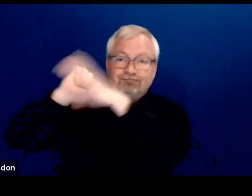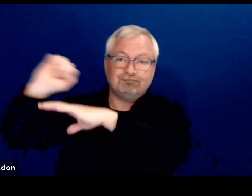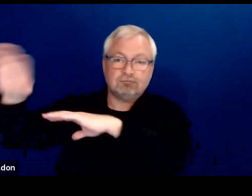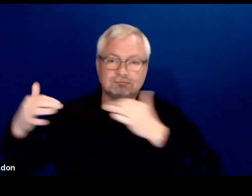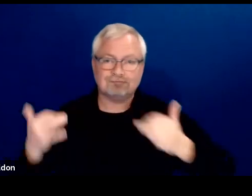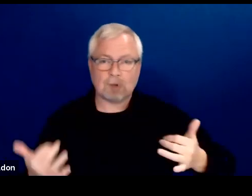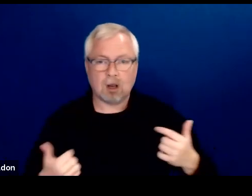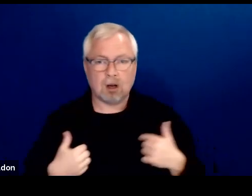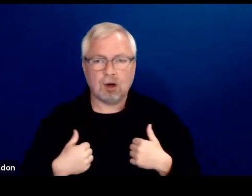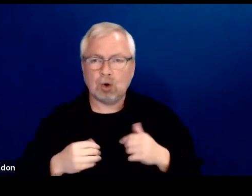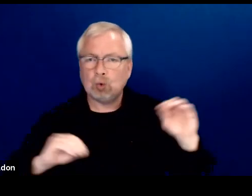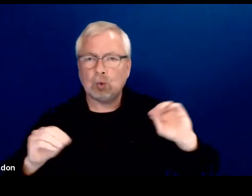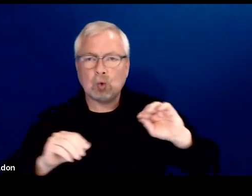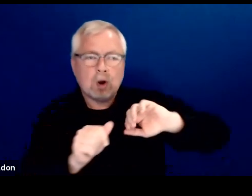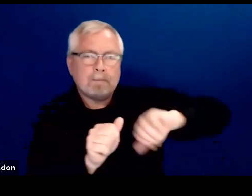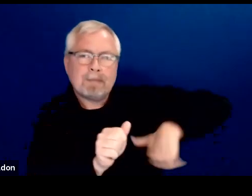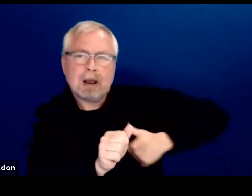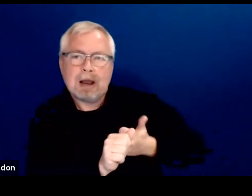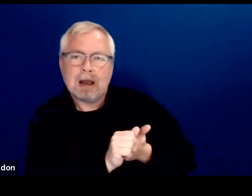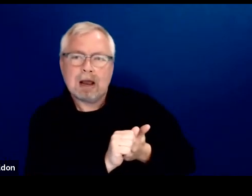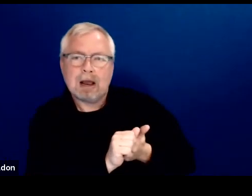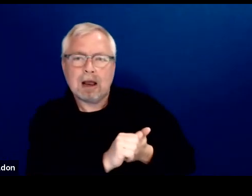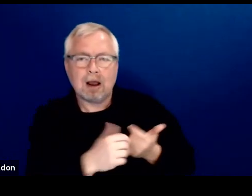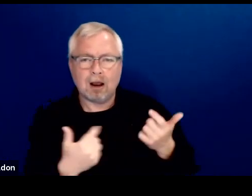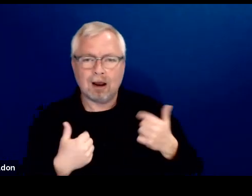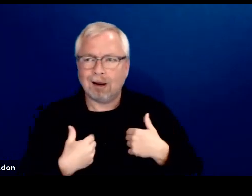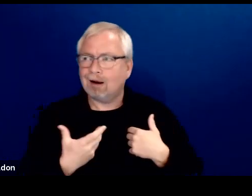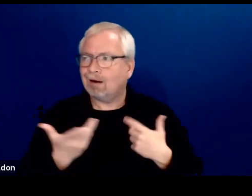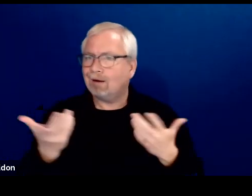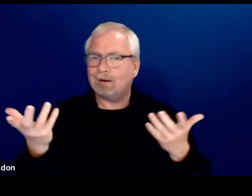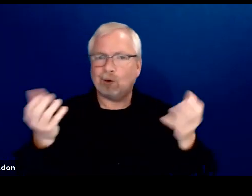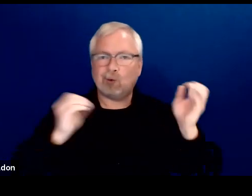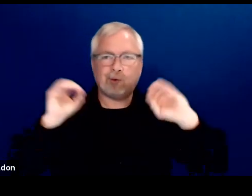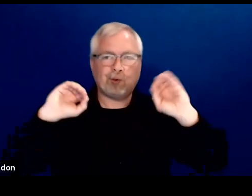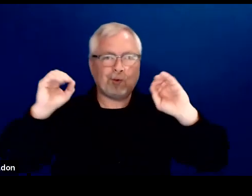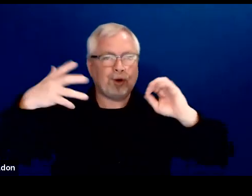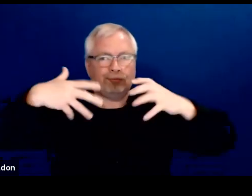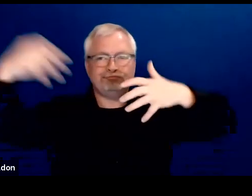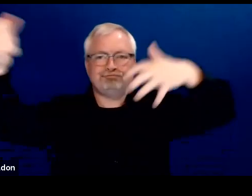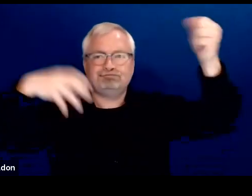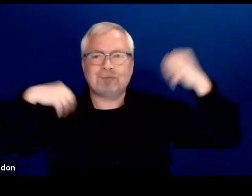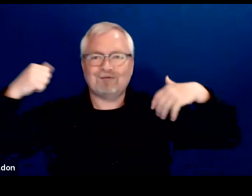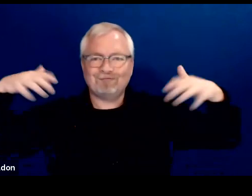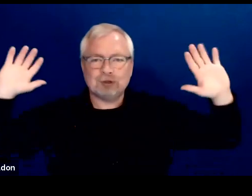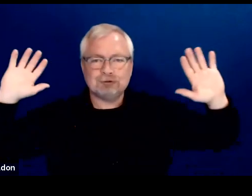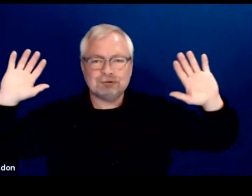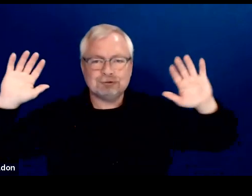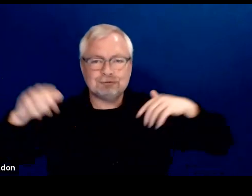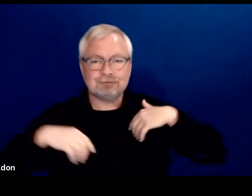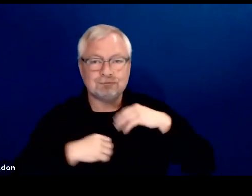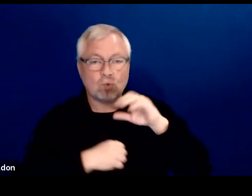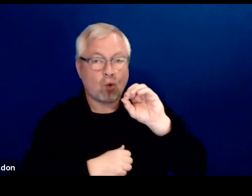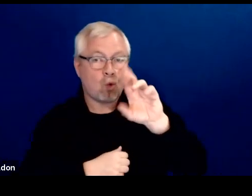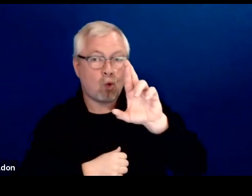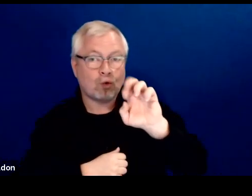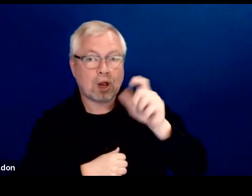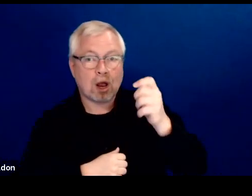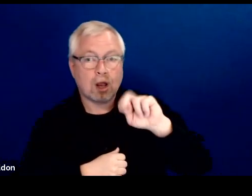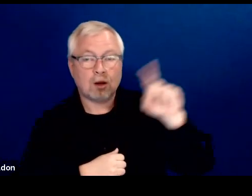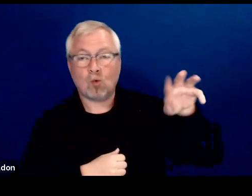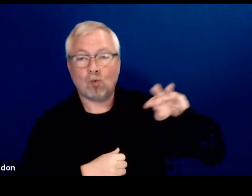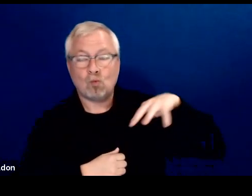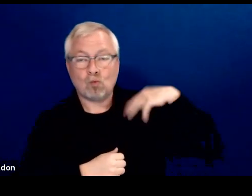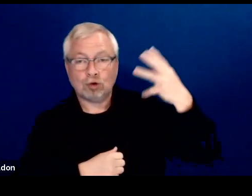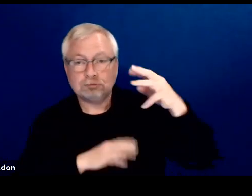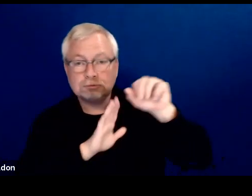operating situations. Oregon was Washington State, which is fabulous, helping out New York, but they